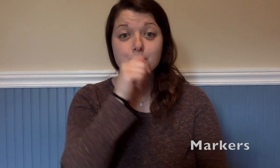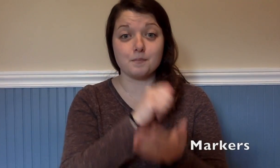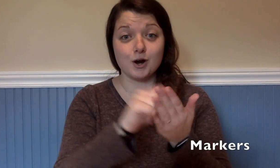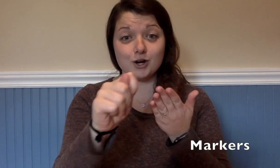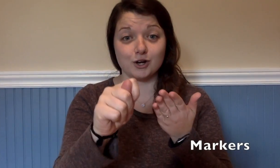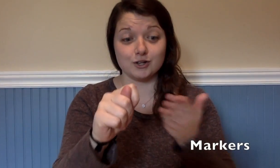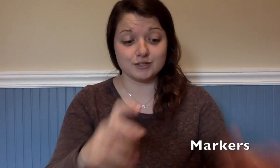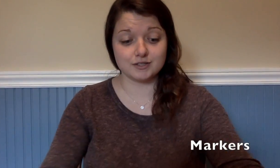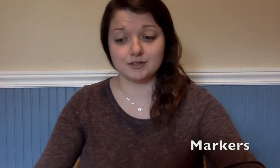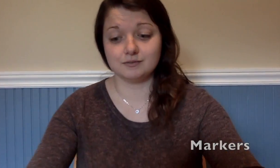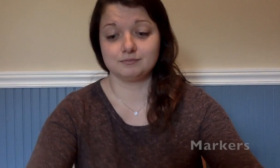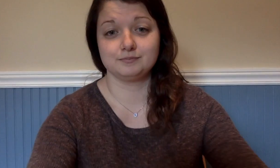markers,